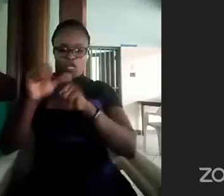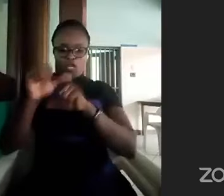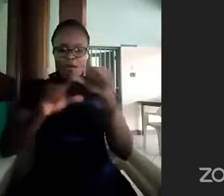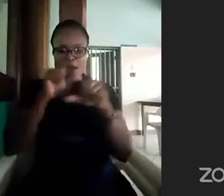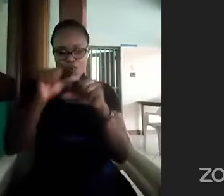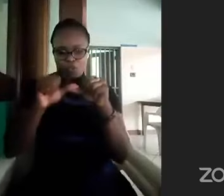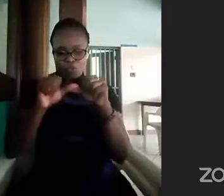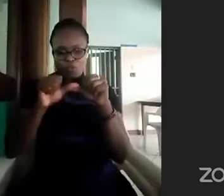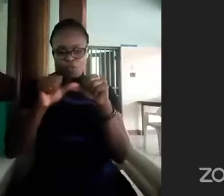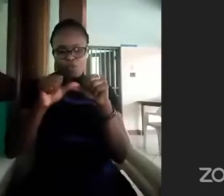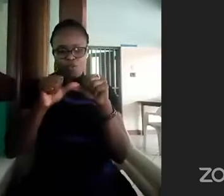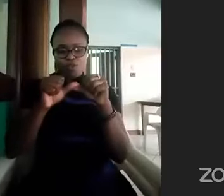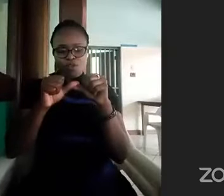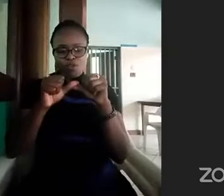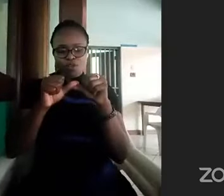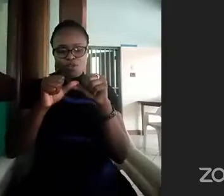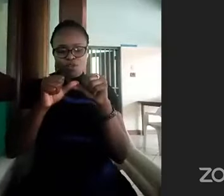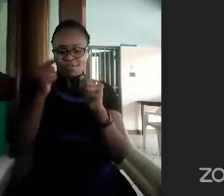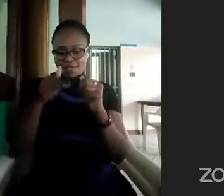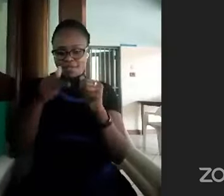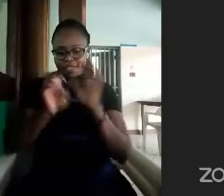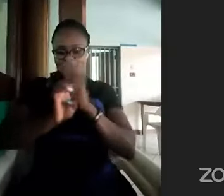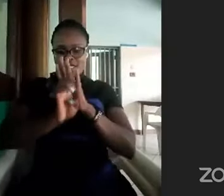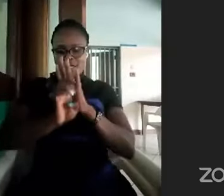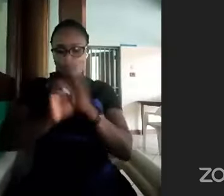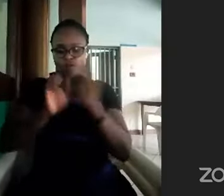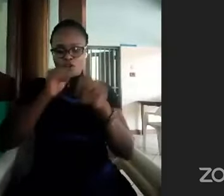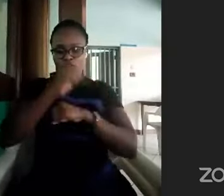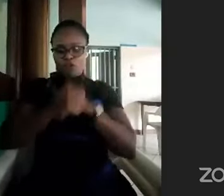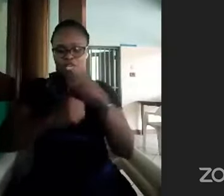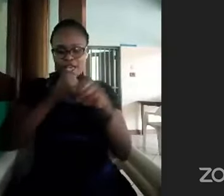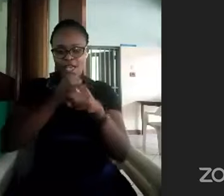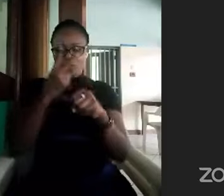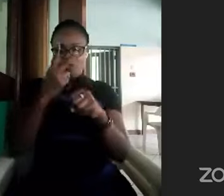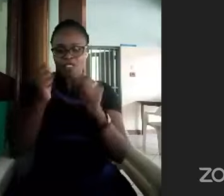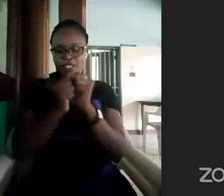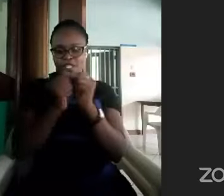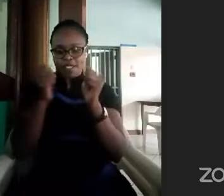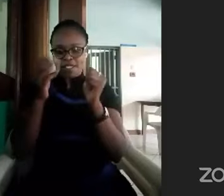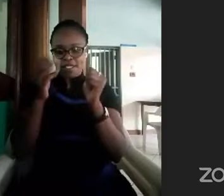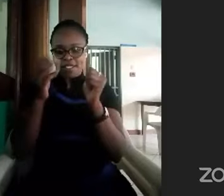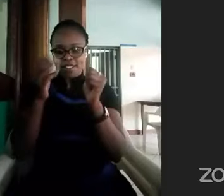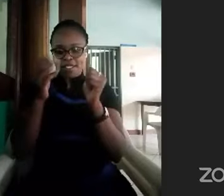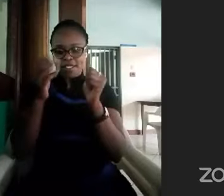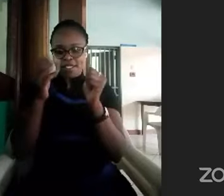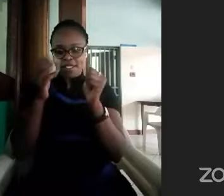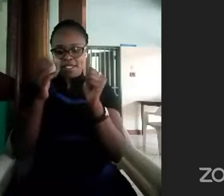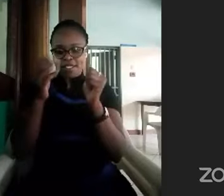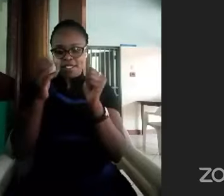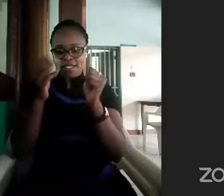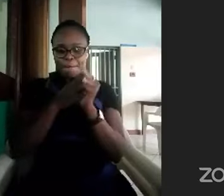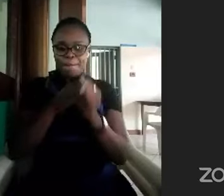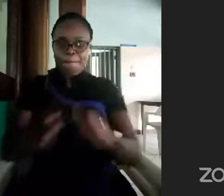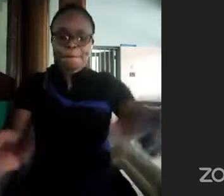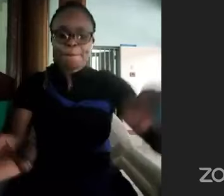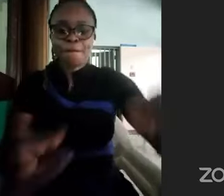2019 Kenya Health Demographic Survey data. Yes. Kindly, will you move closer maybe to your speaker so